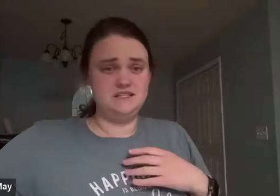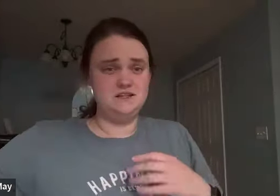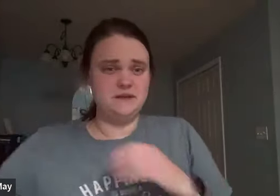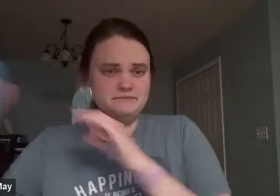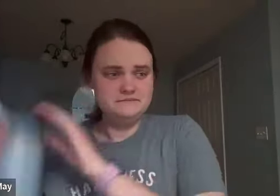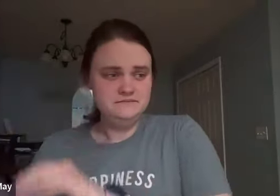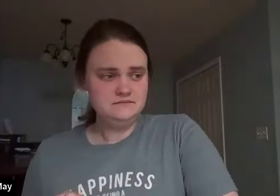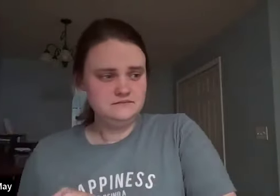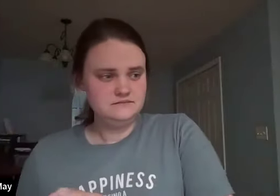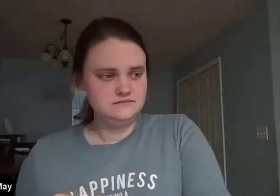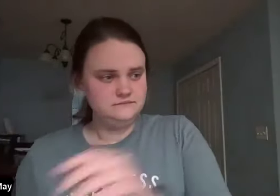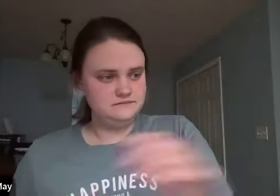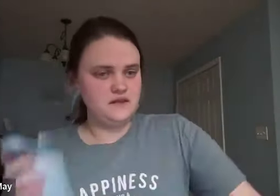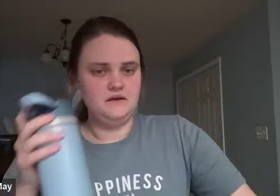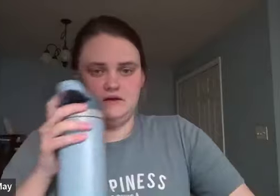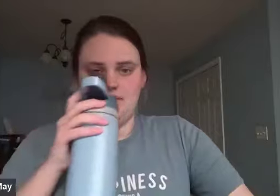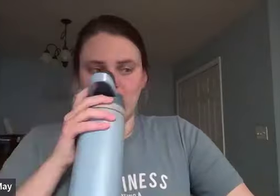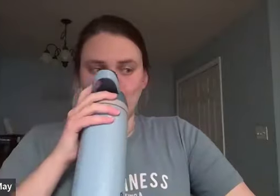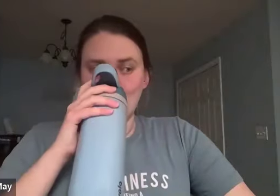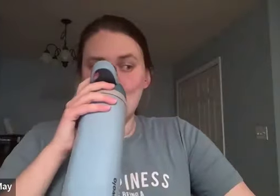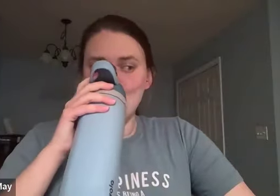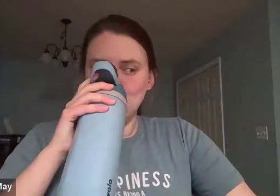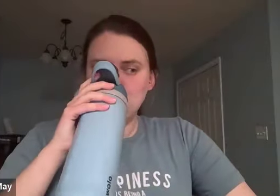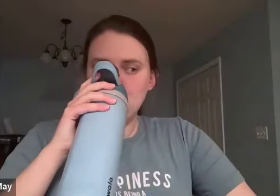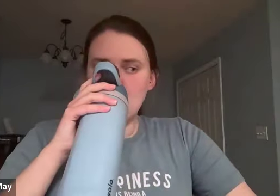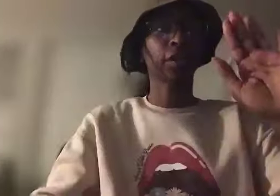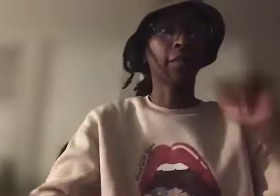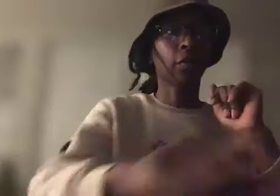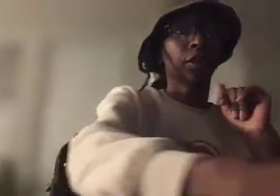Excuse me. Okay. Question. I have a question.